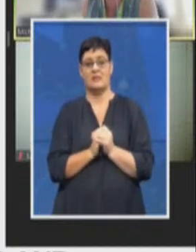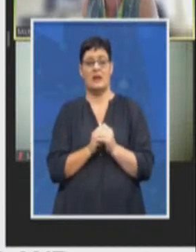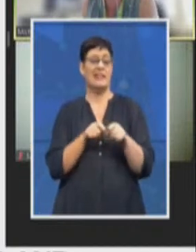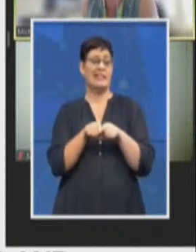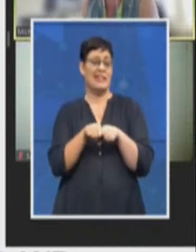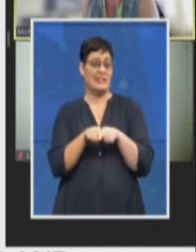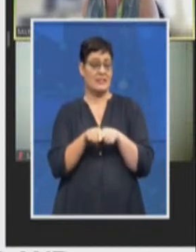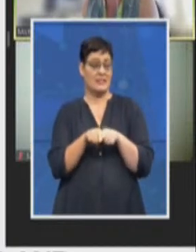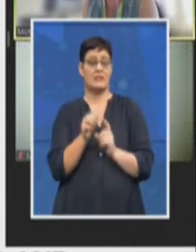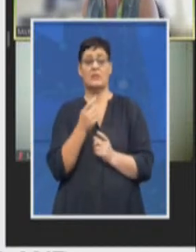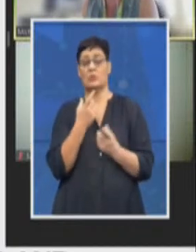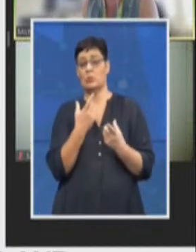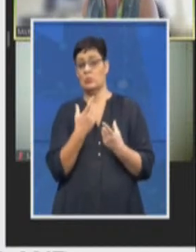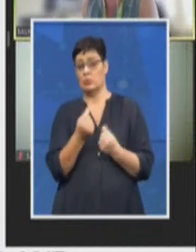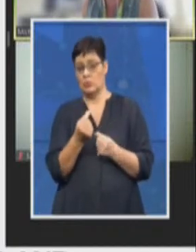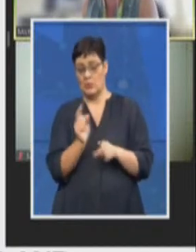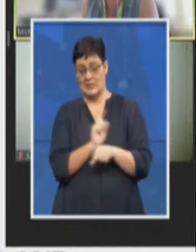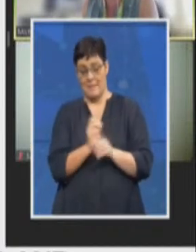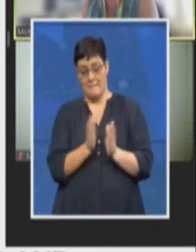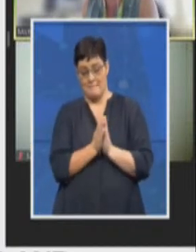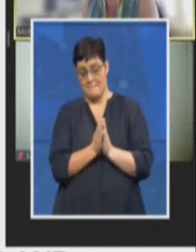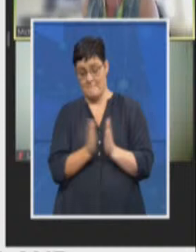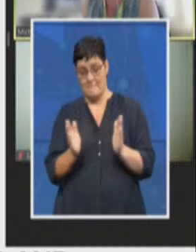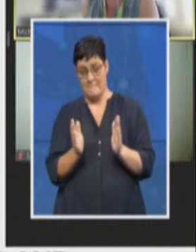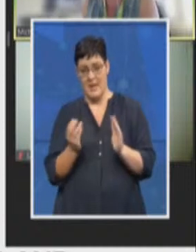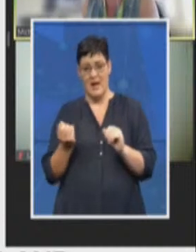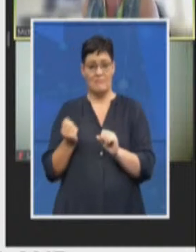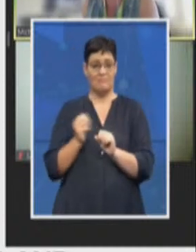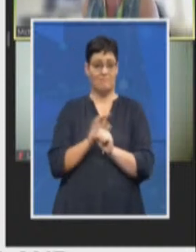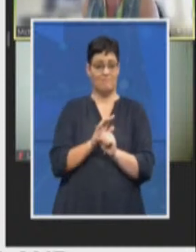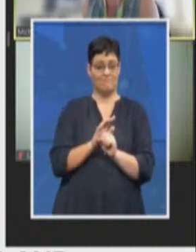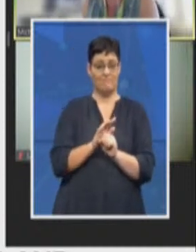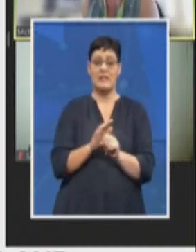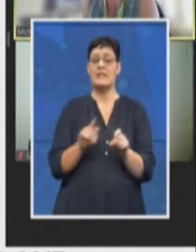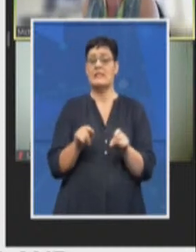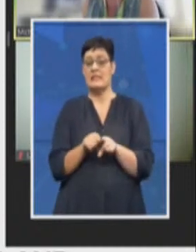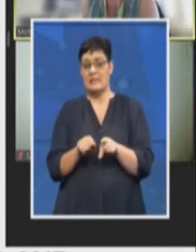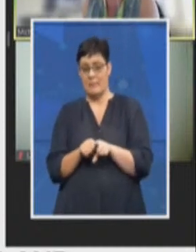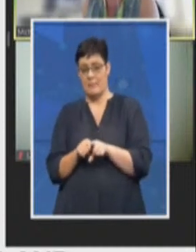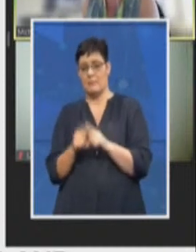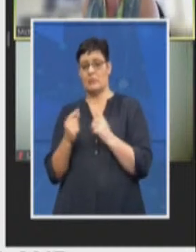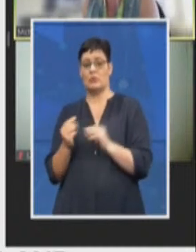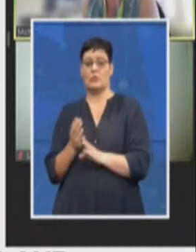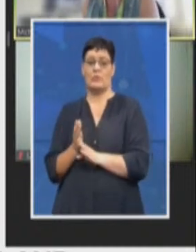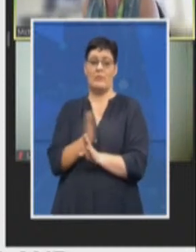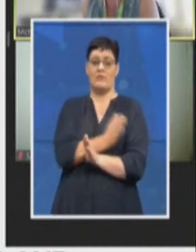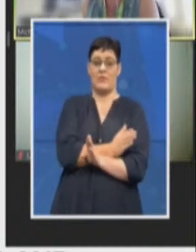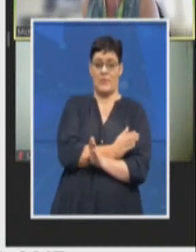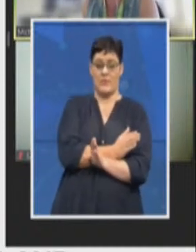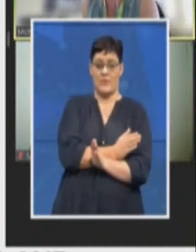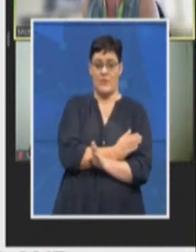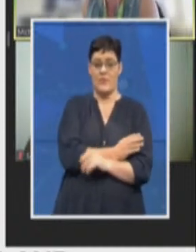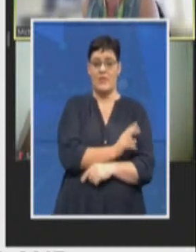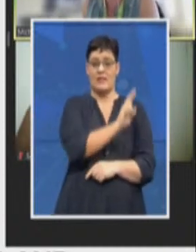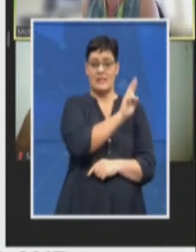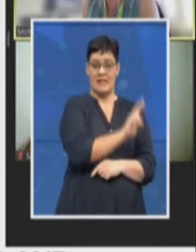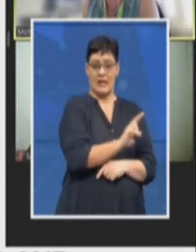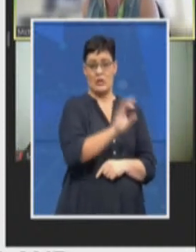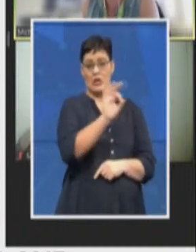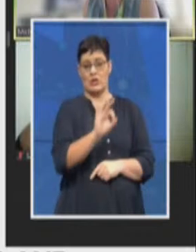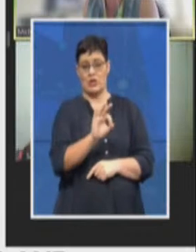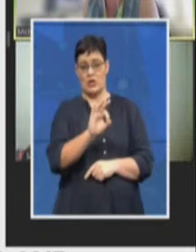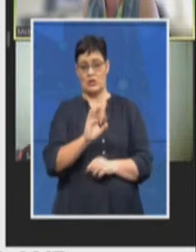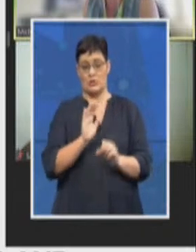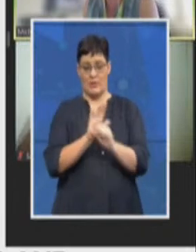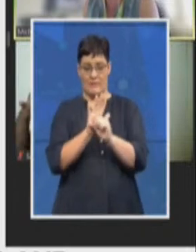the wave, very similar to what we were doing between the second and third wave. And the one metric which we really